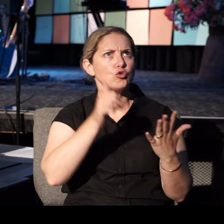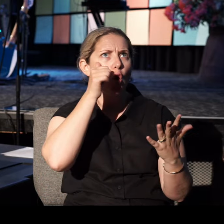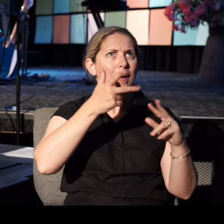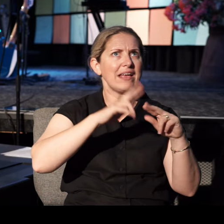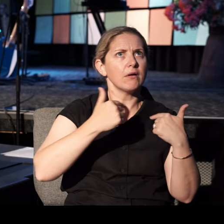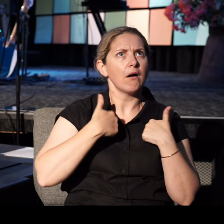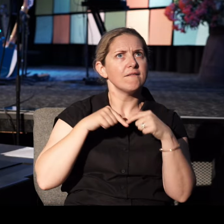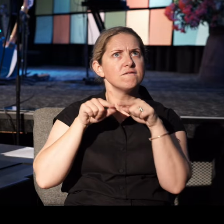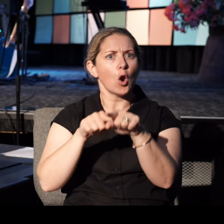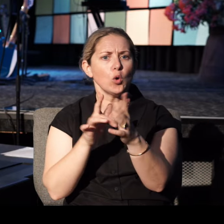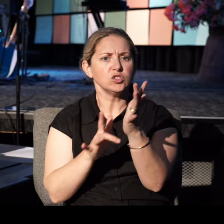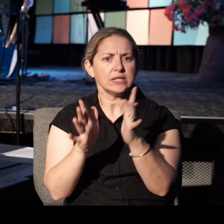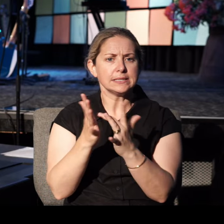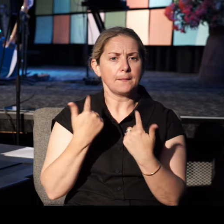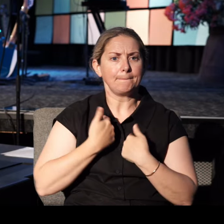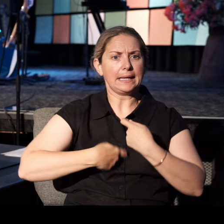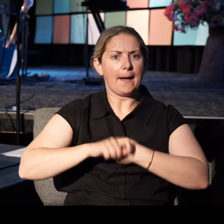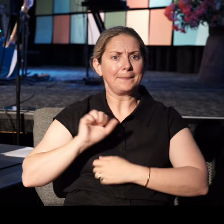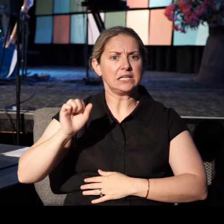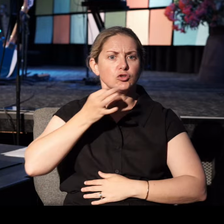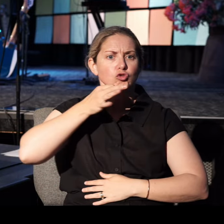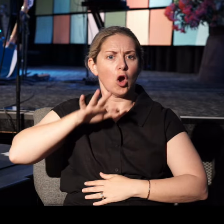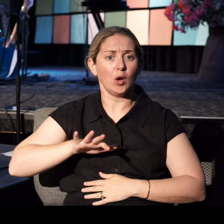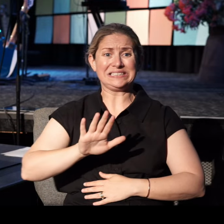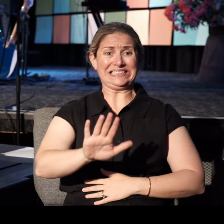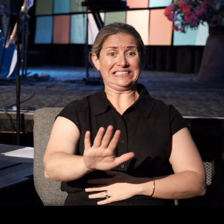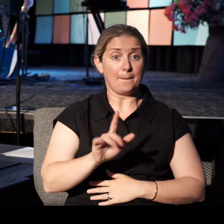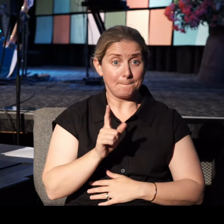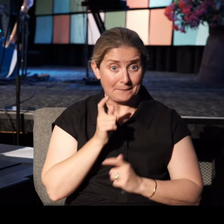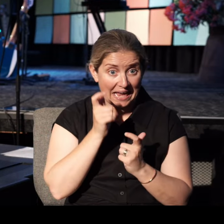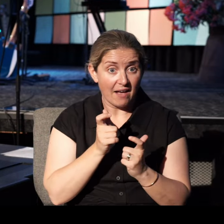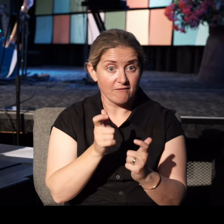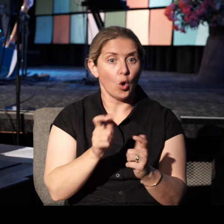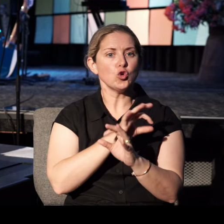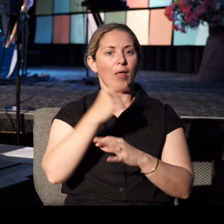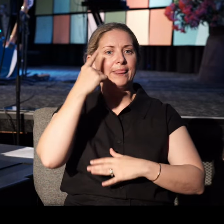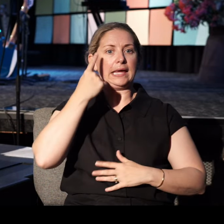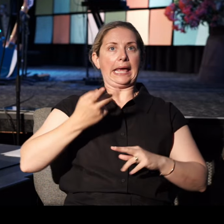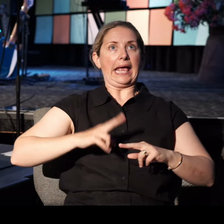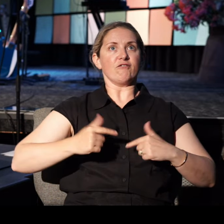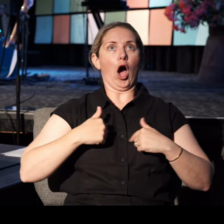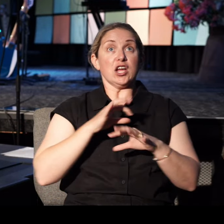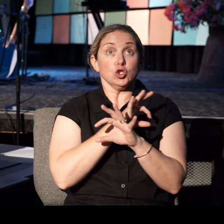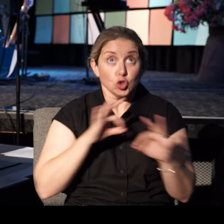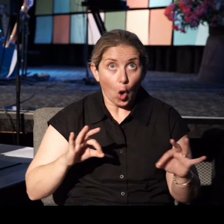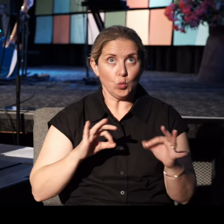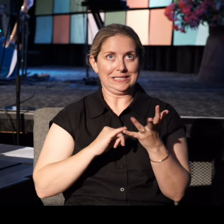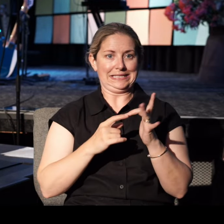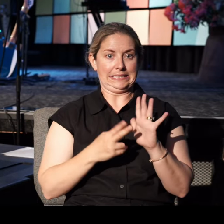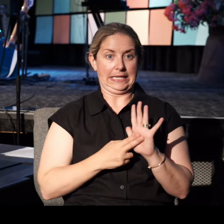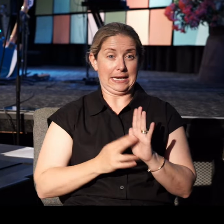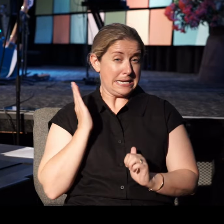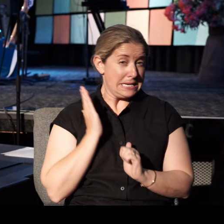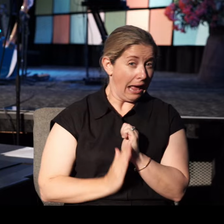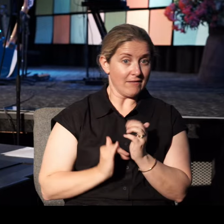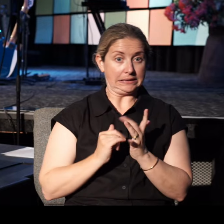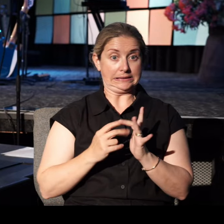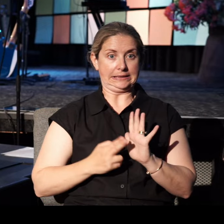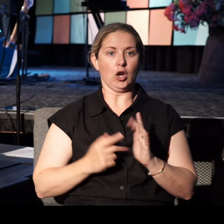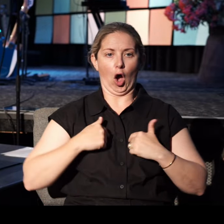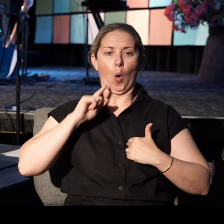God? Now, do not fall into the trap of imagining he's saying you were saved by not sinning. He's not